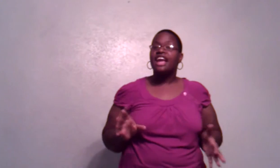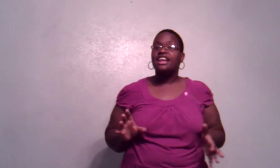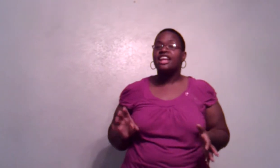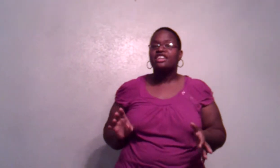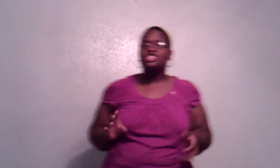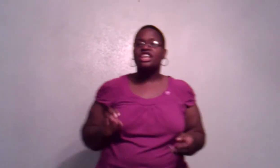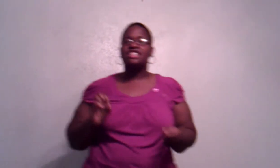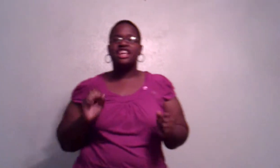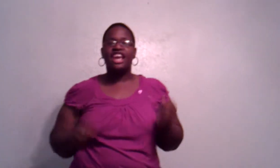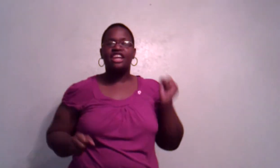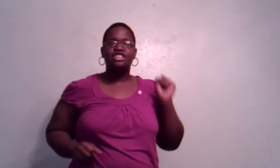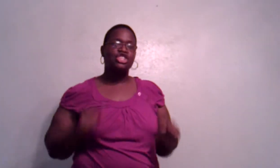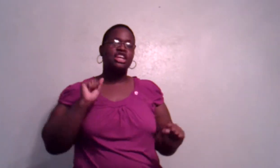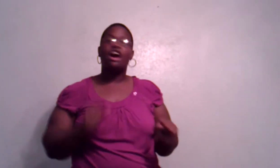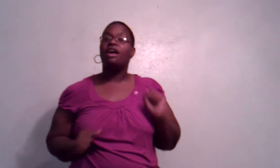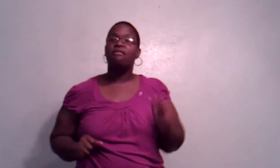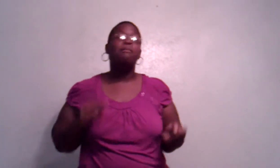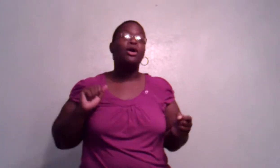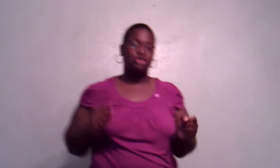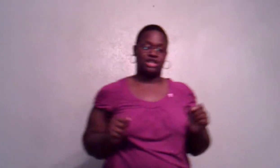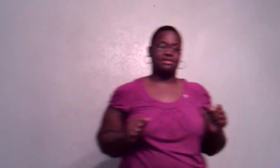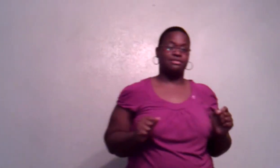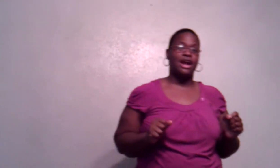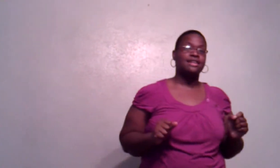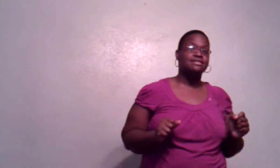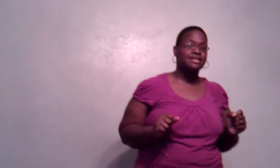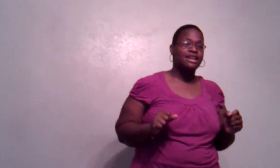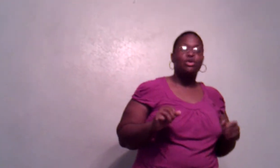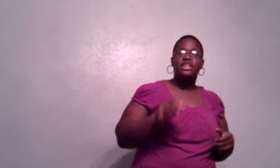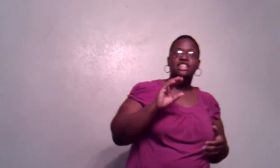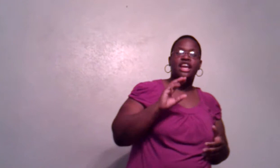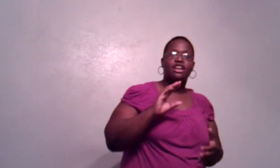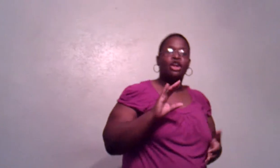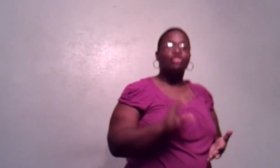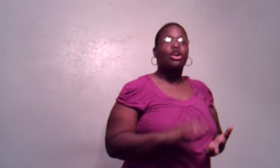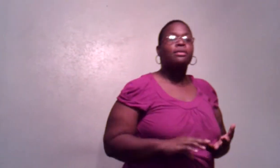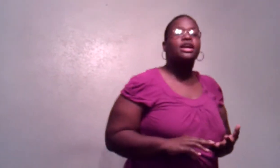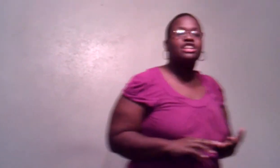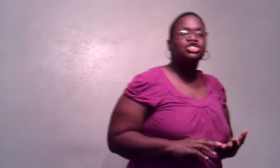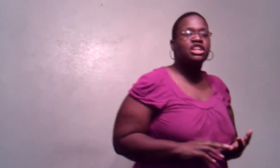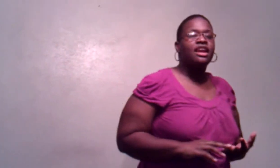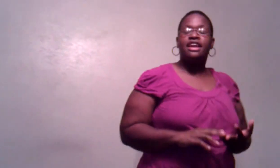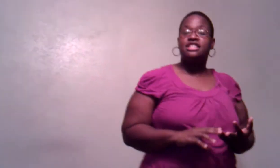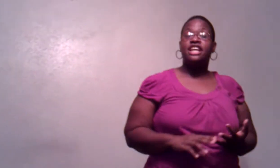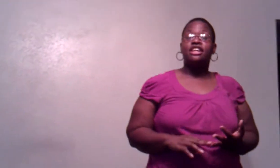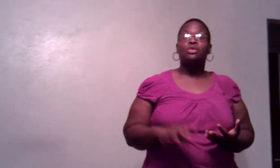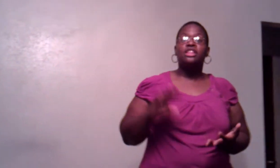Kinetic energy is the energy of motion, right? Right. We said thermal energy is dealing with